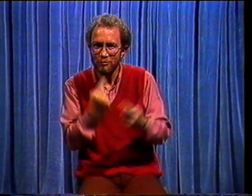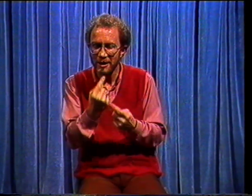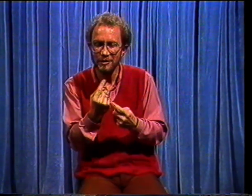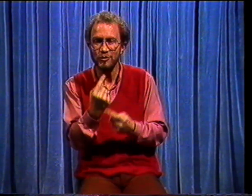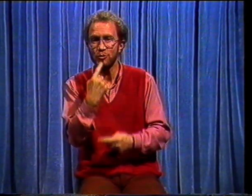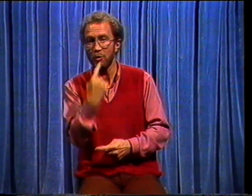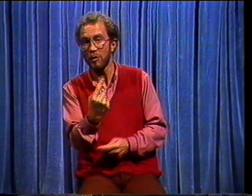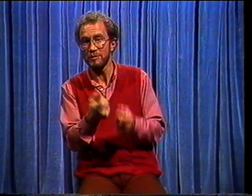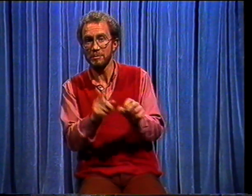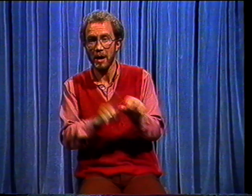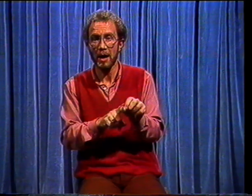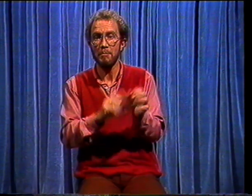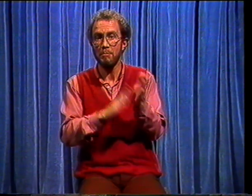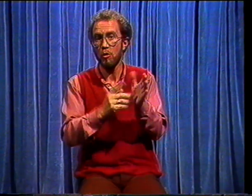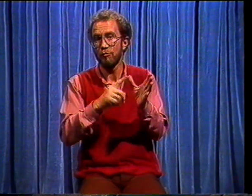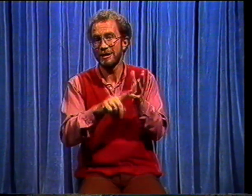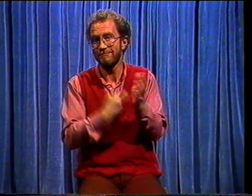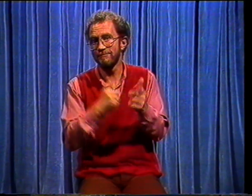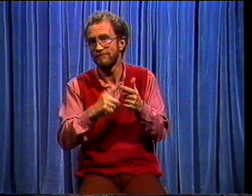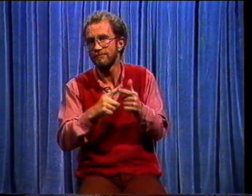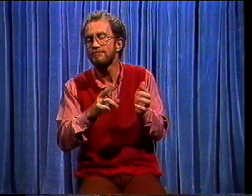story told by Maury.